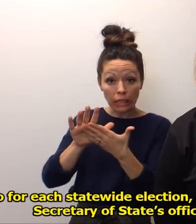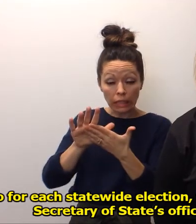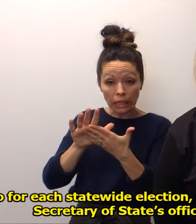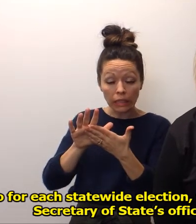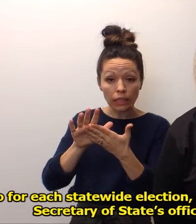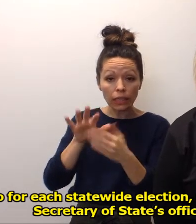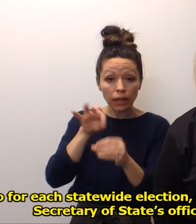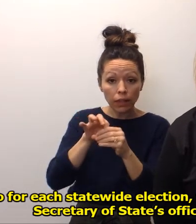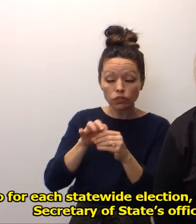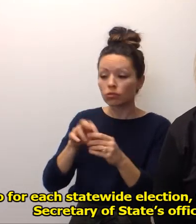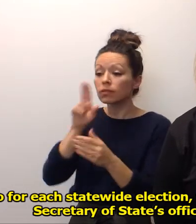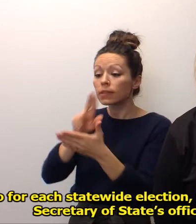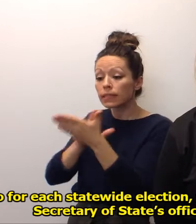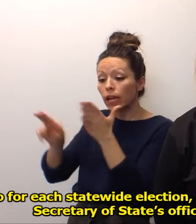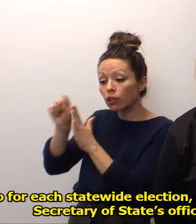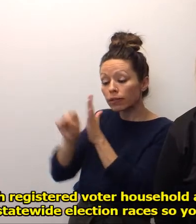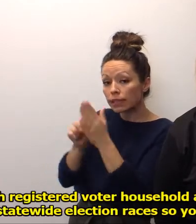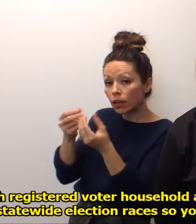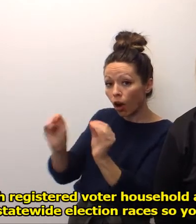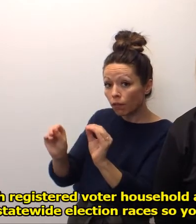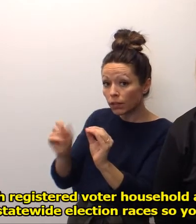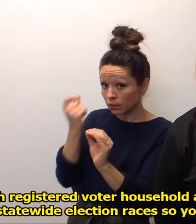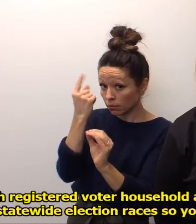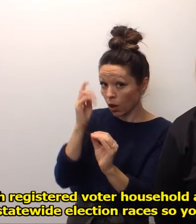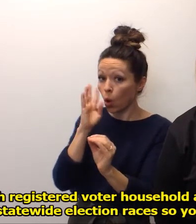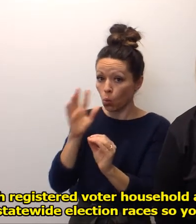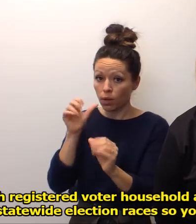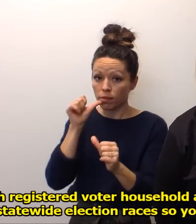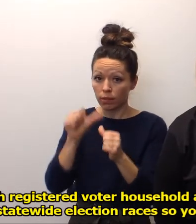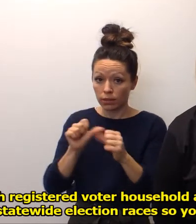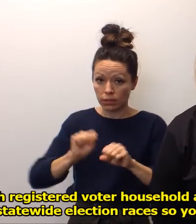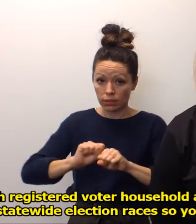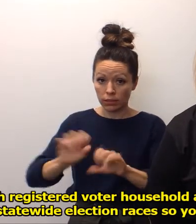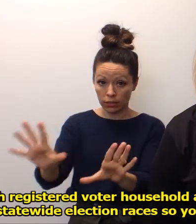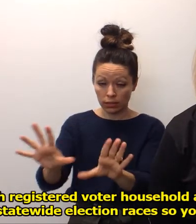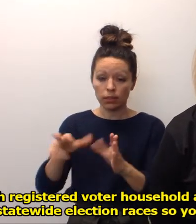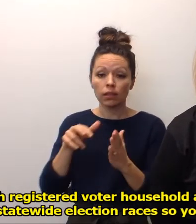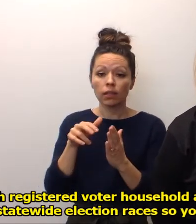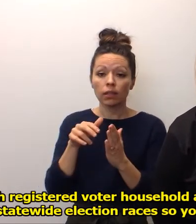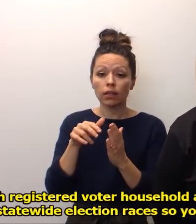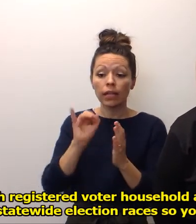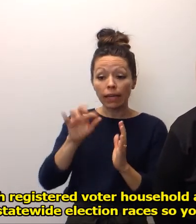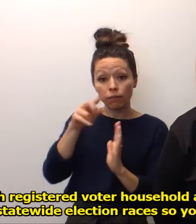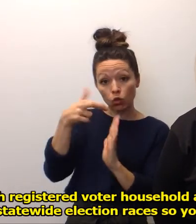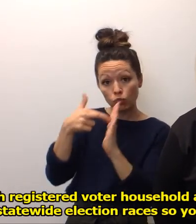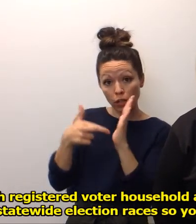Secretary of State's office will send out to each resident, each registered voter